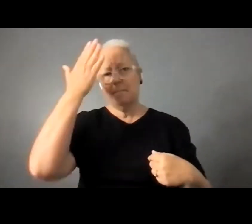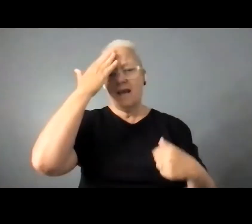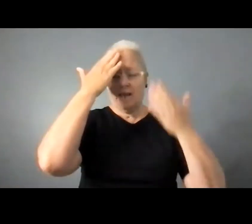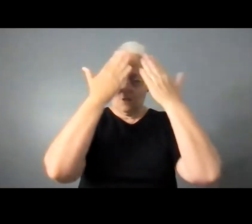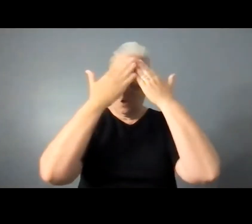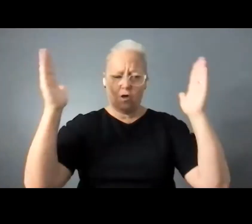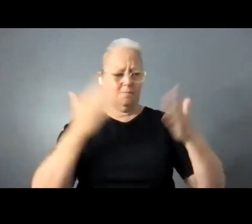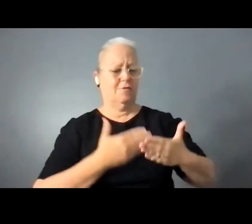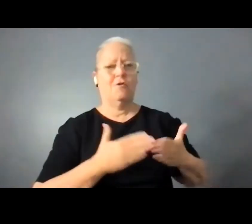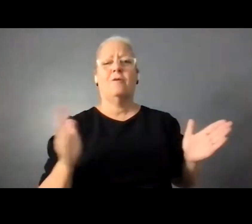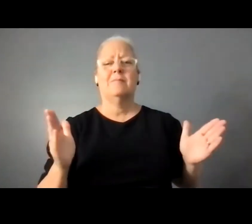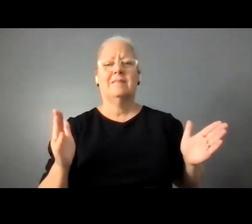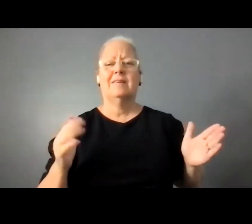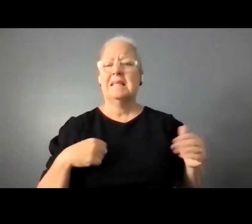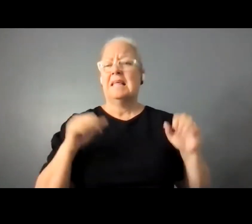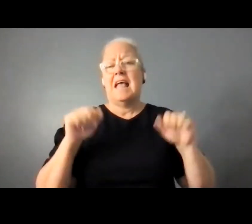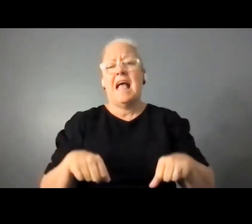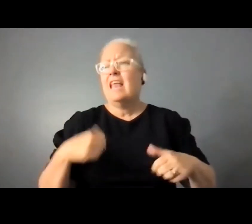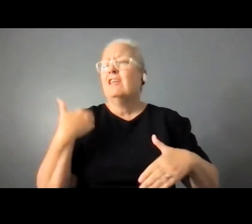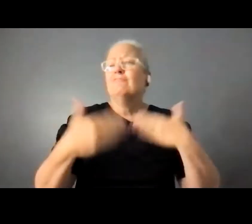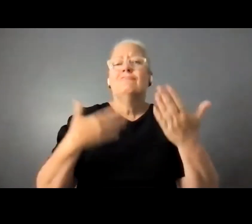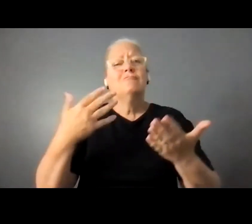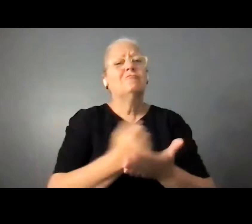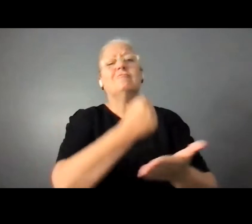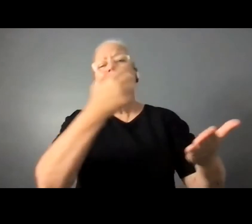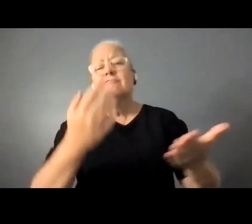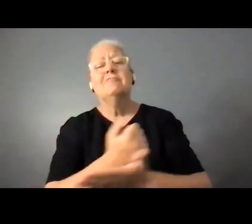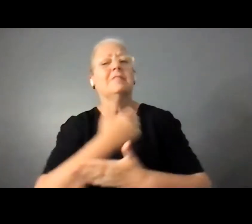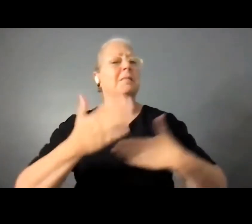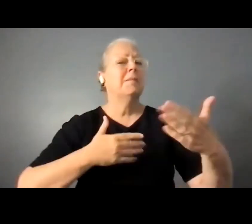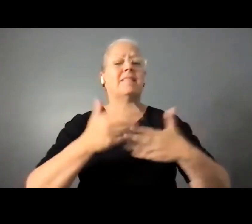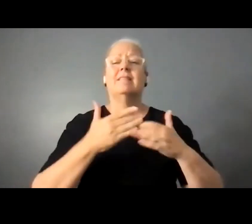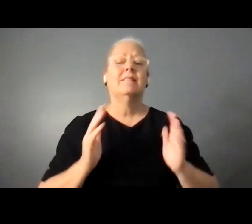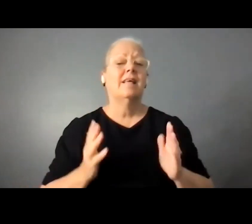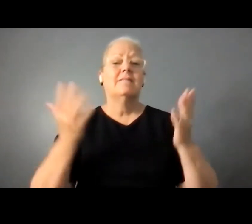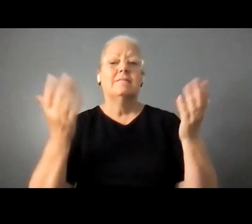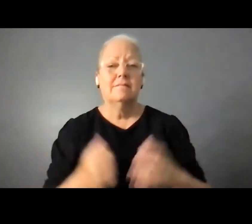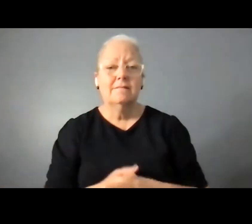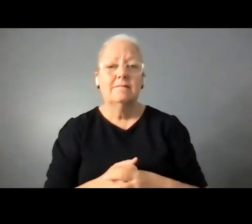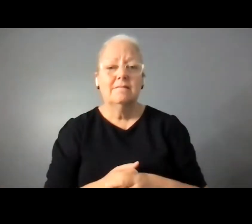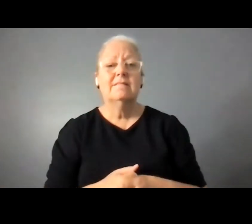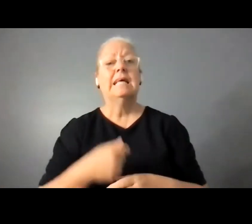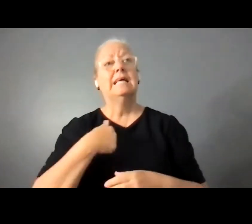achieve anything that we want in our life, any goal that we set. So